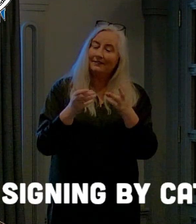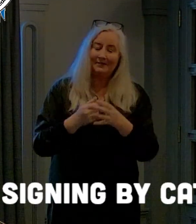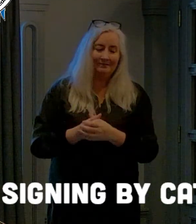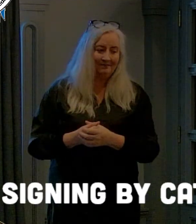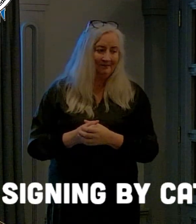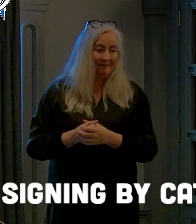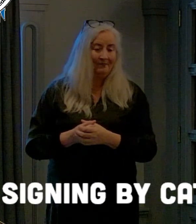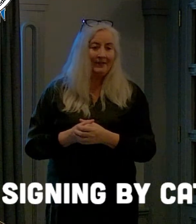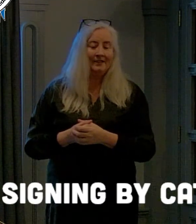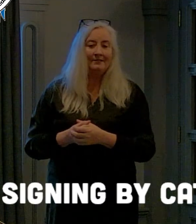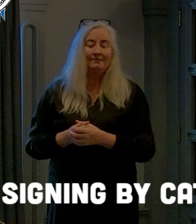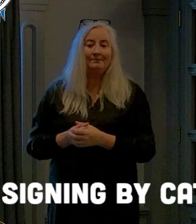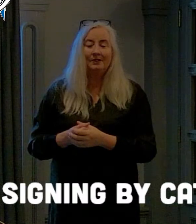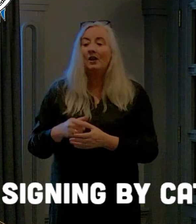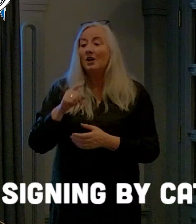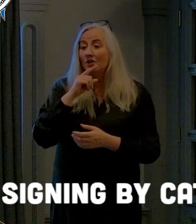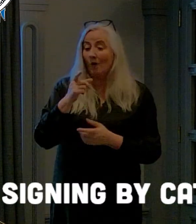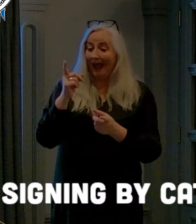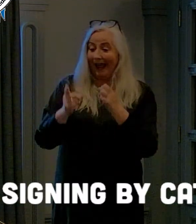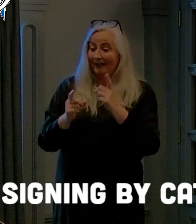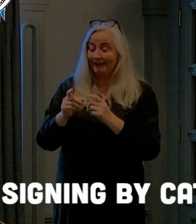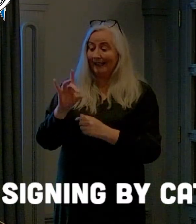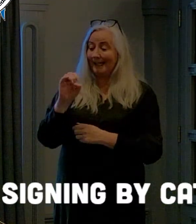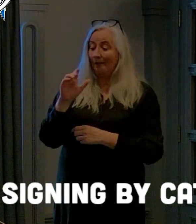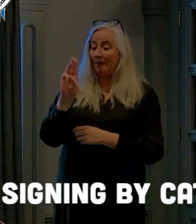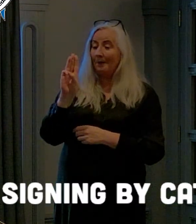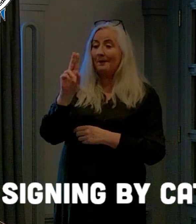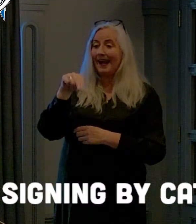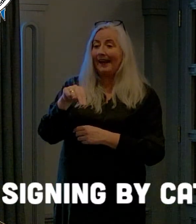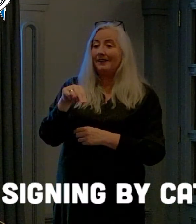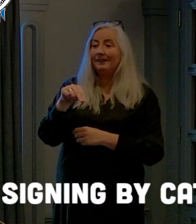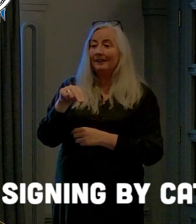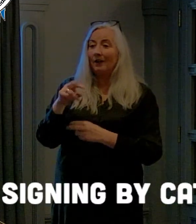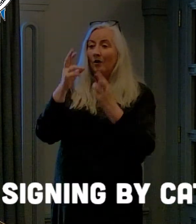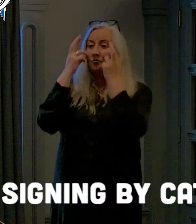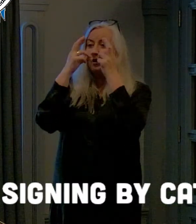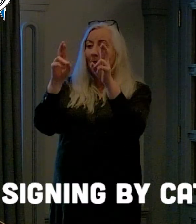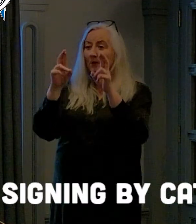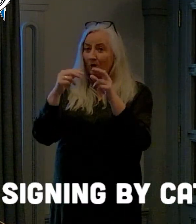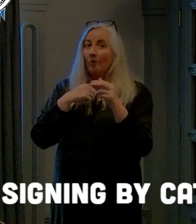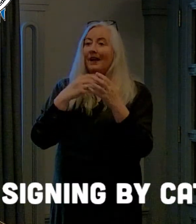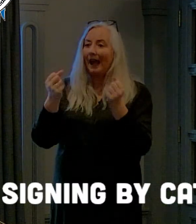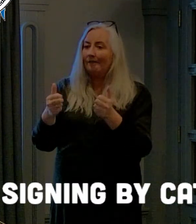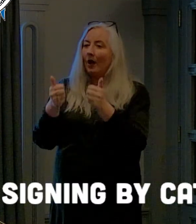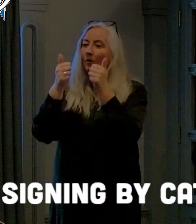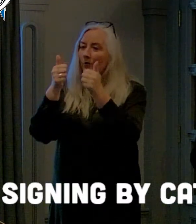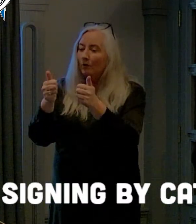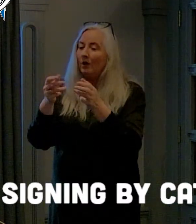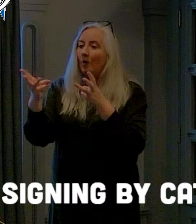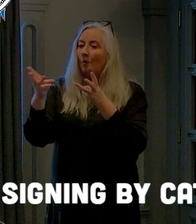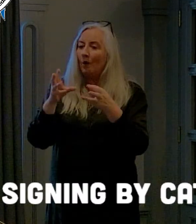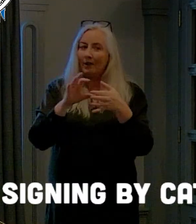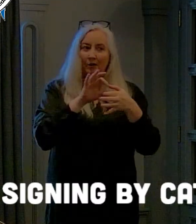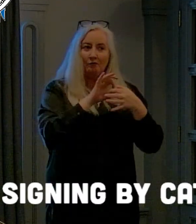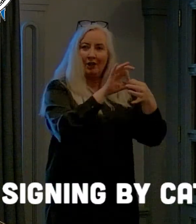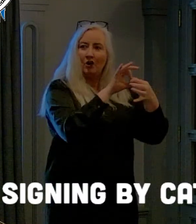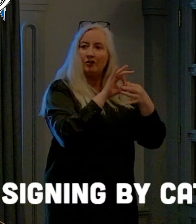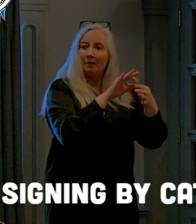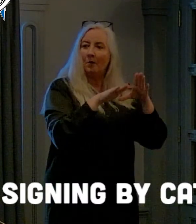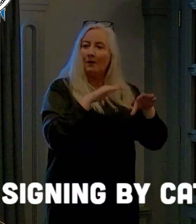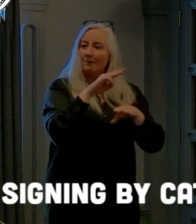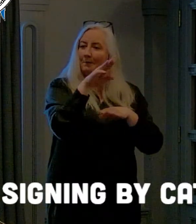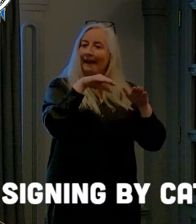a PPN representative we have a very good working relationship with people in the council,